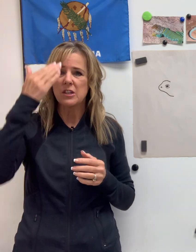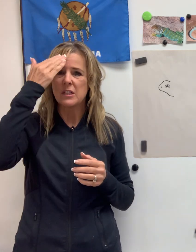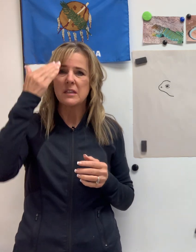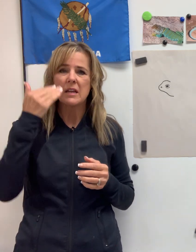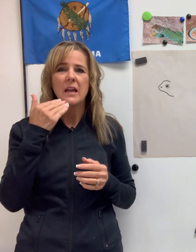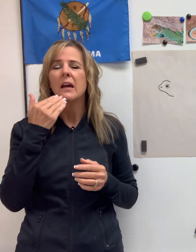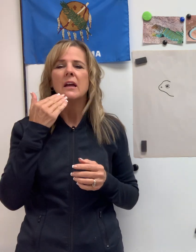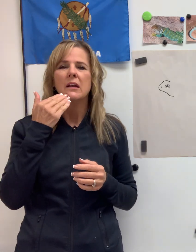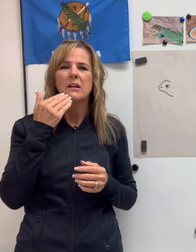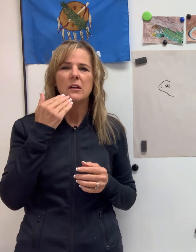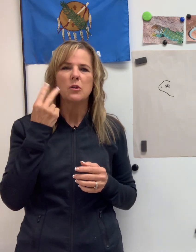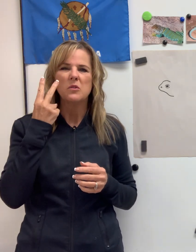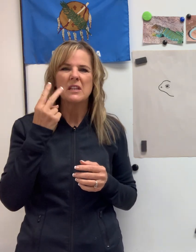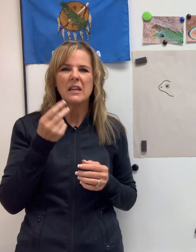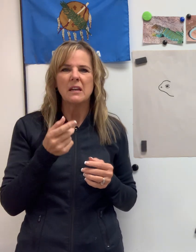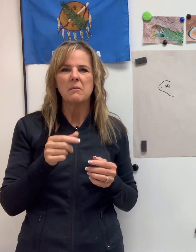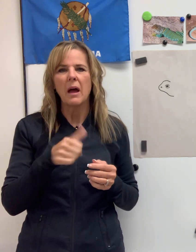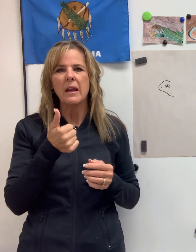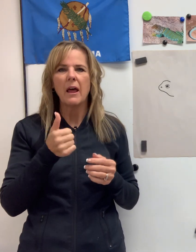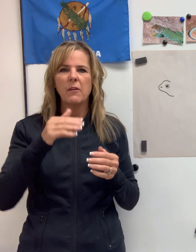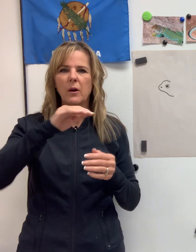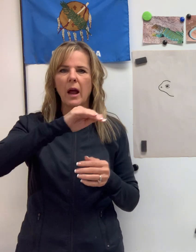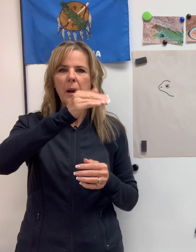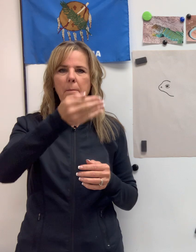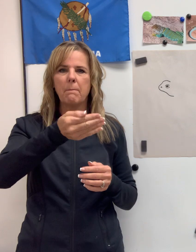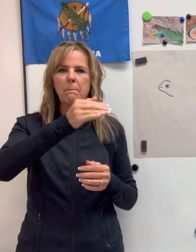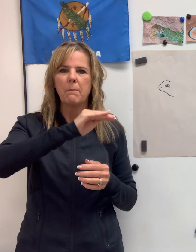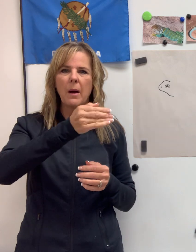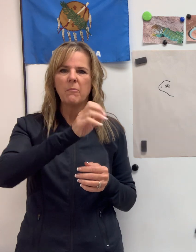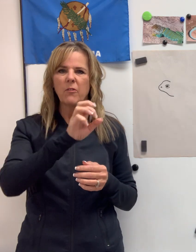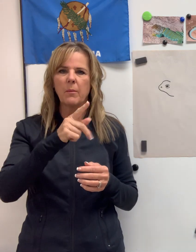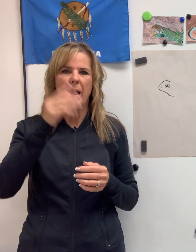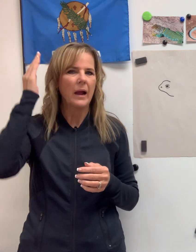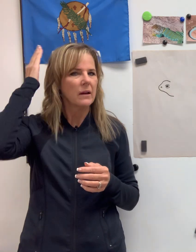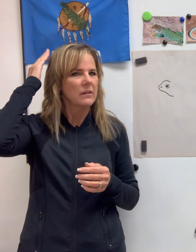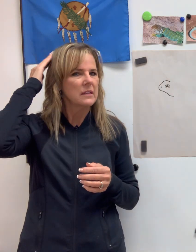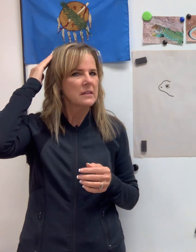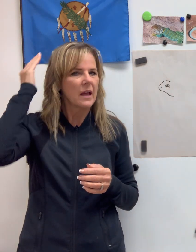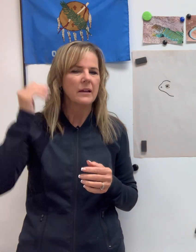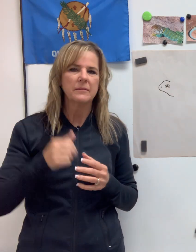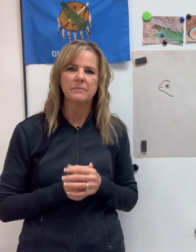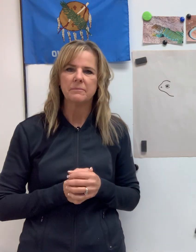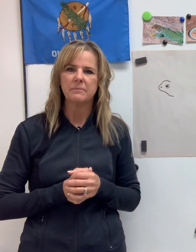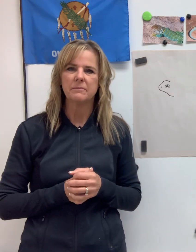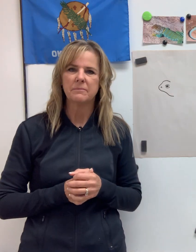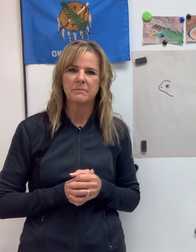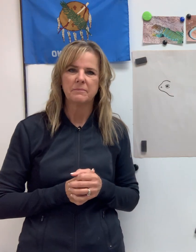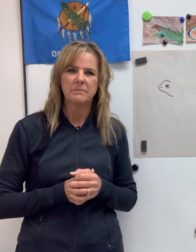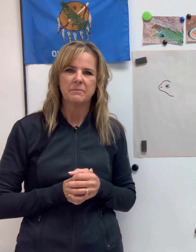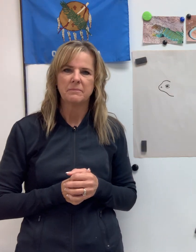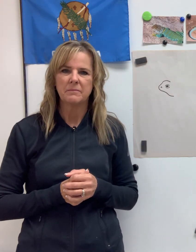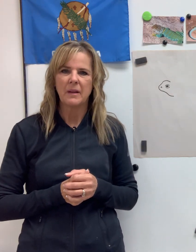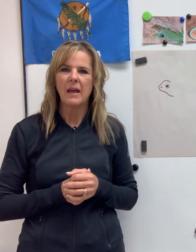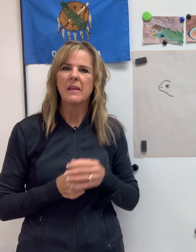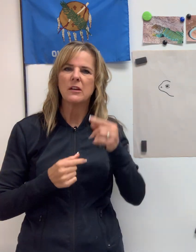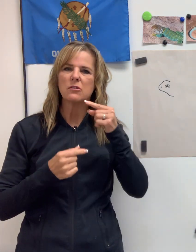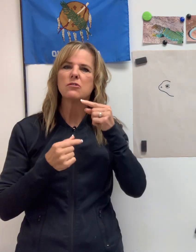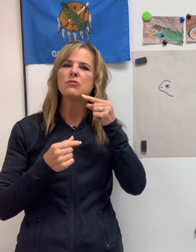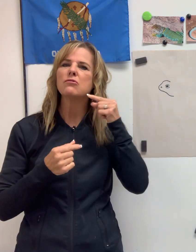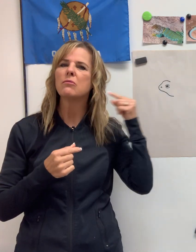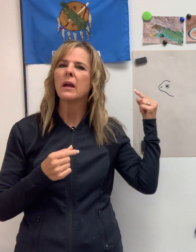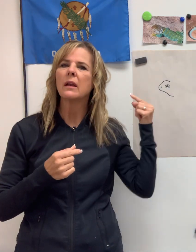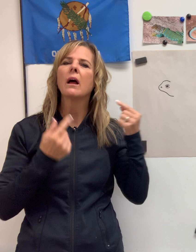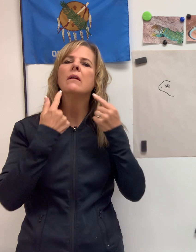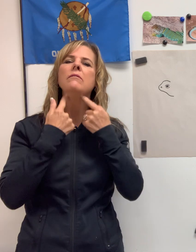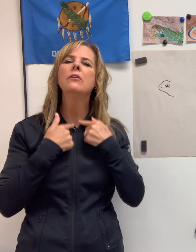see just another little bump right here for the back part of his head, and then there's more of a straight line for his neck. So we're gonna